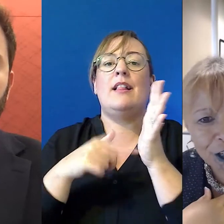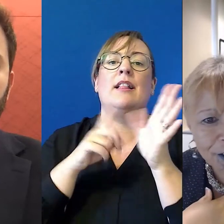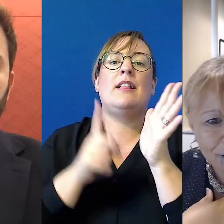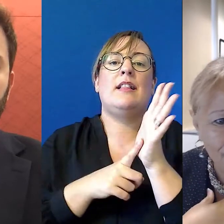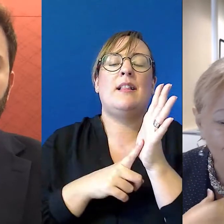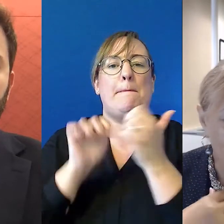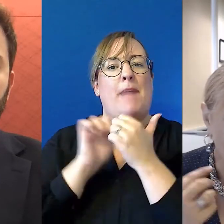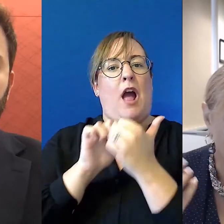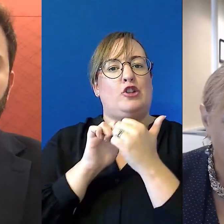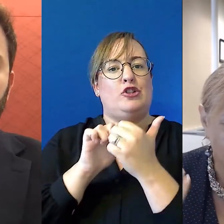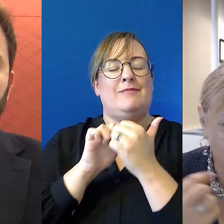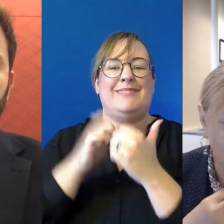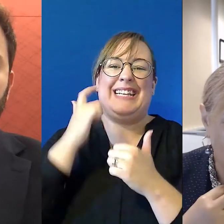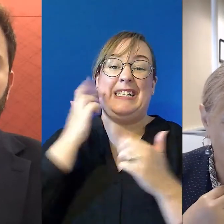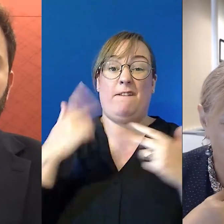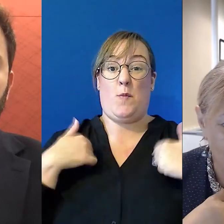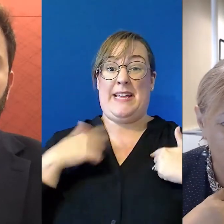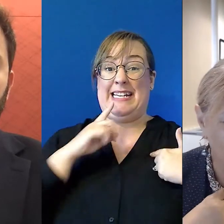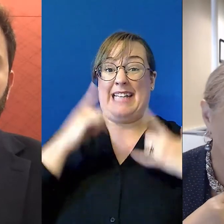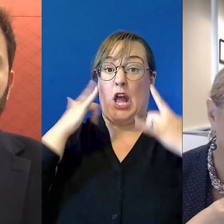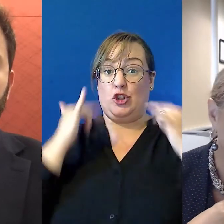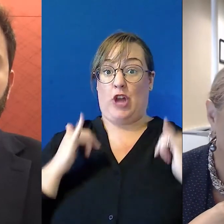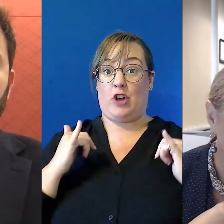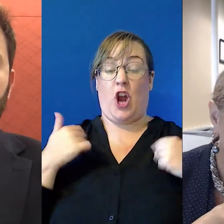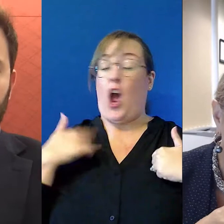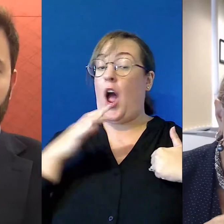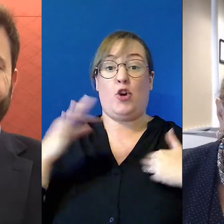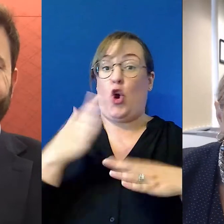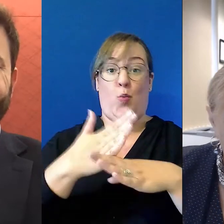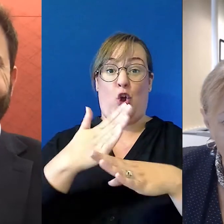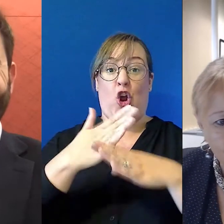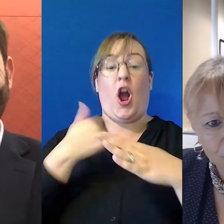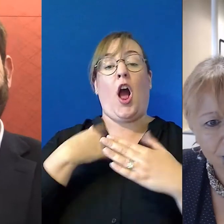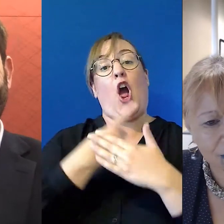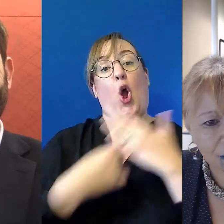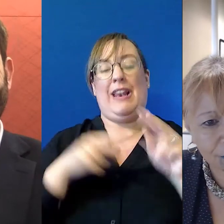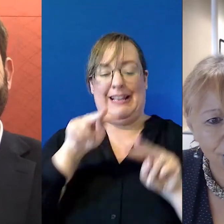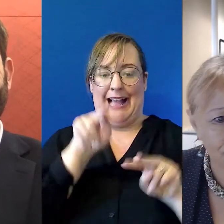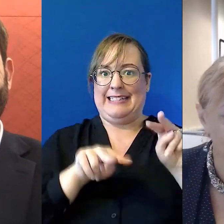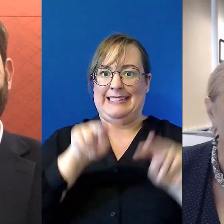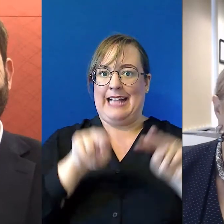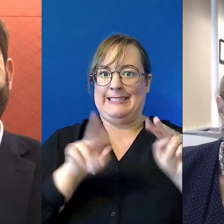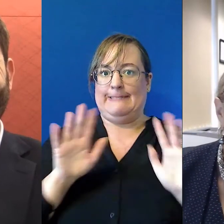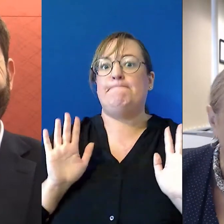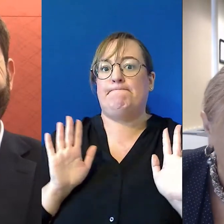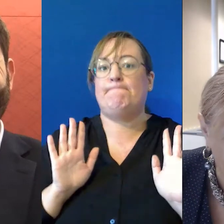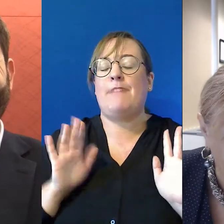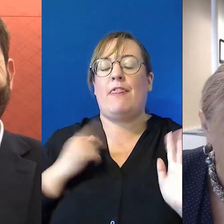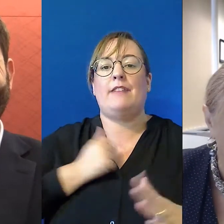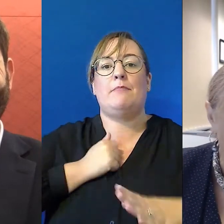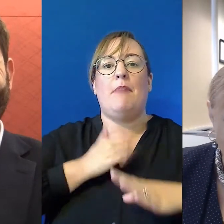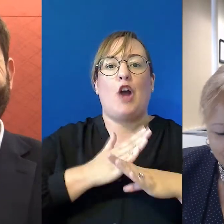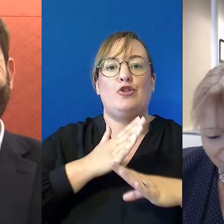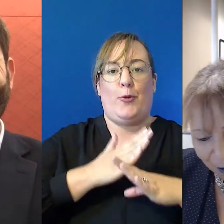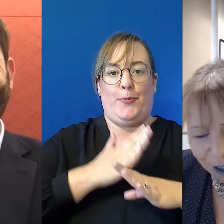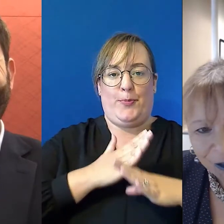for a judge to say, because we don't have to do the work at the coalface. We only have to assess what often is the results of the work at the